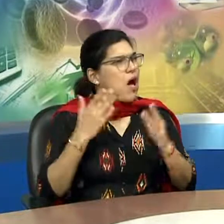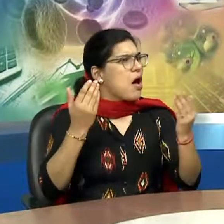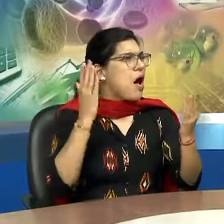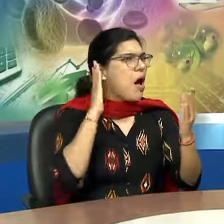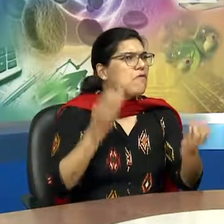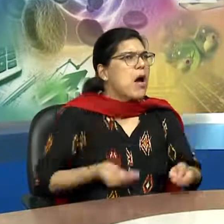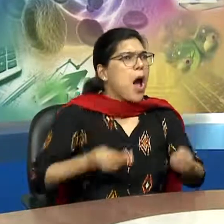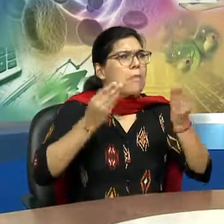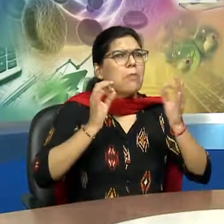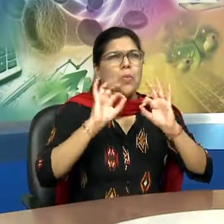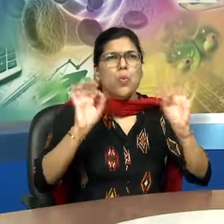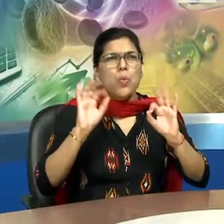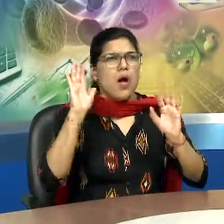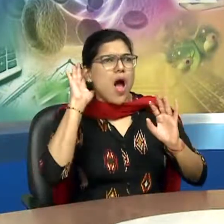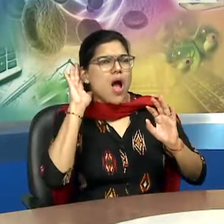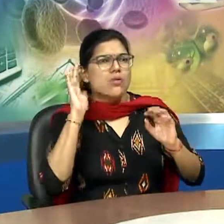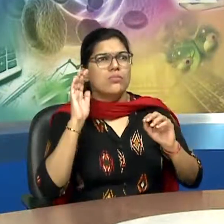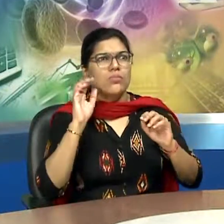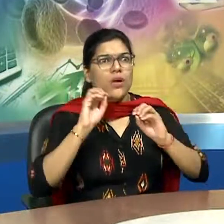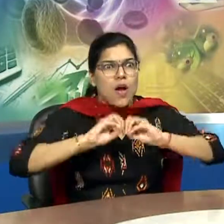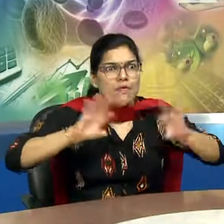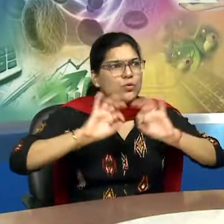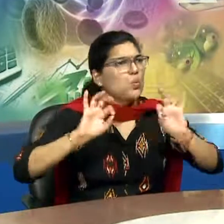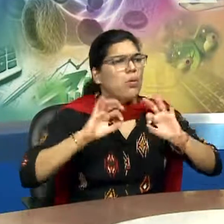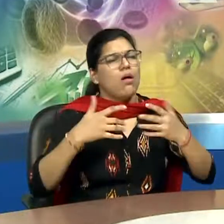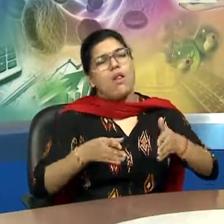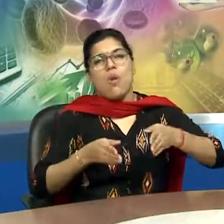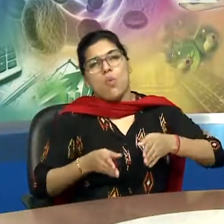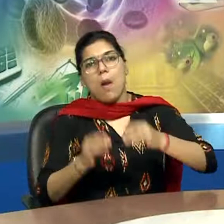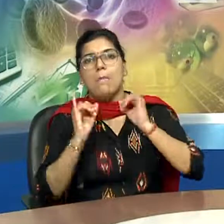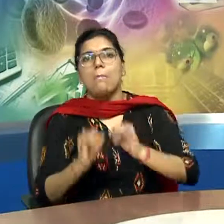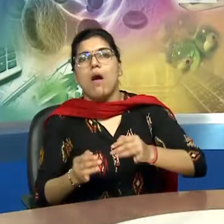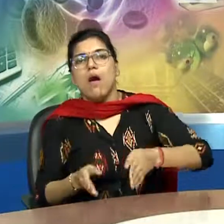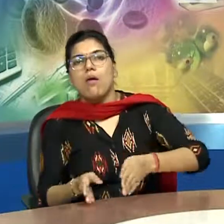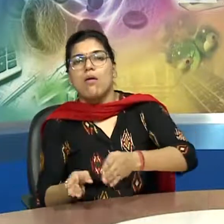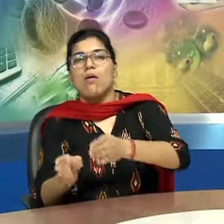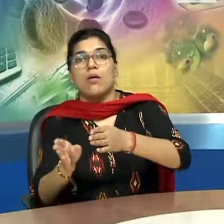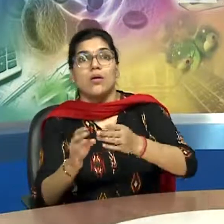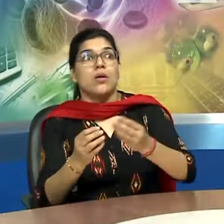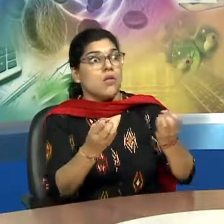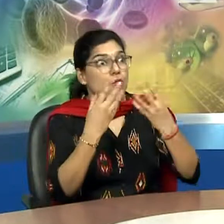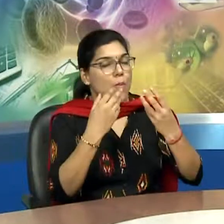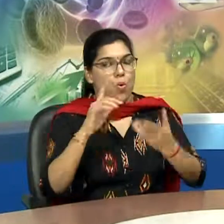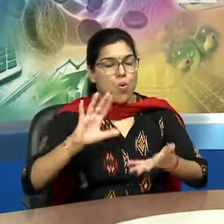countries about the awareness that